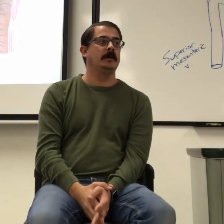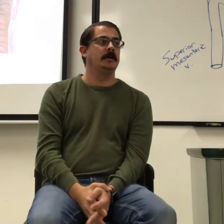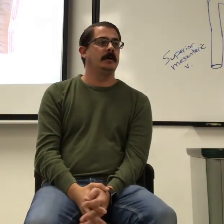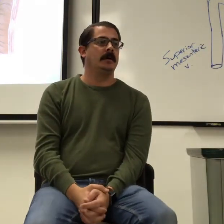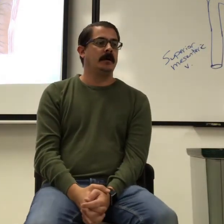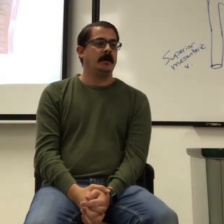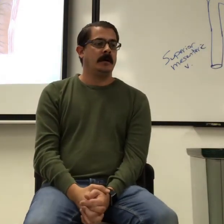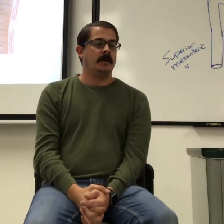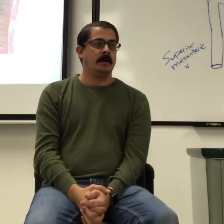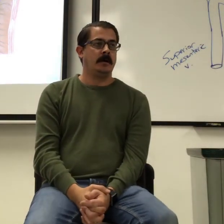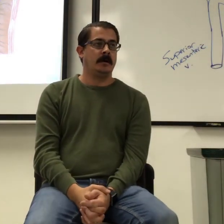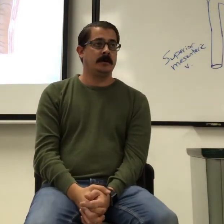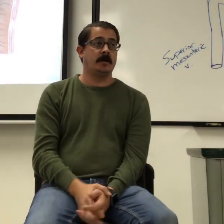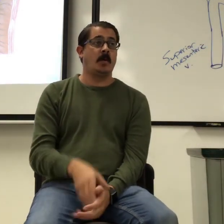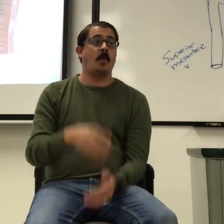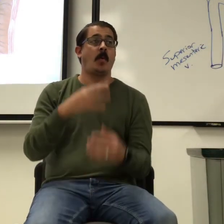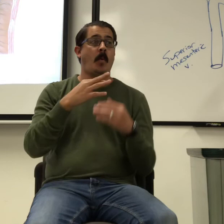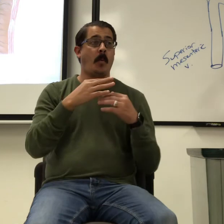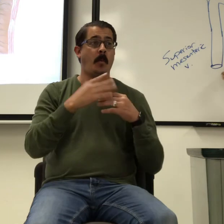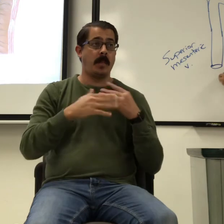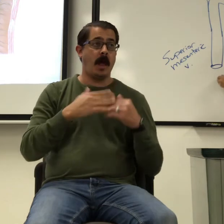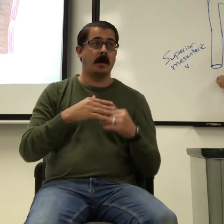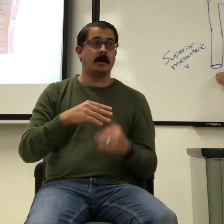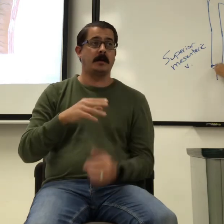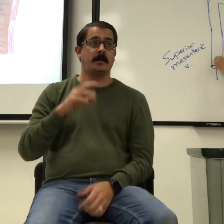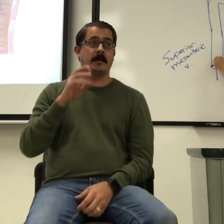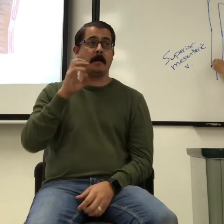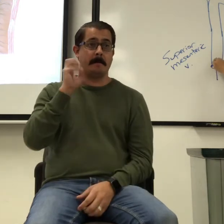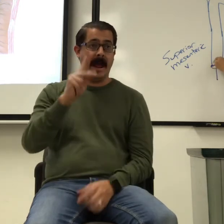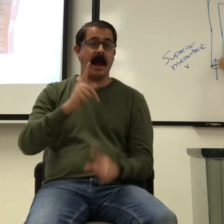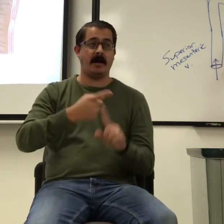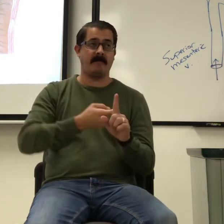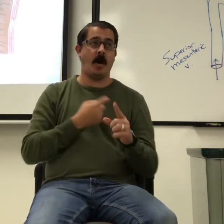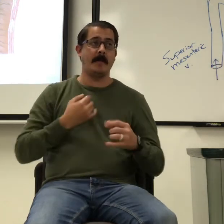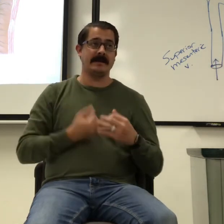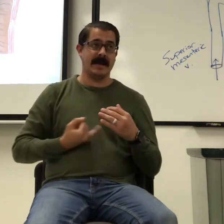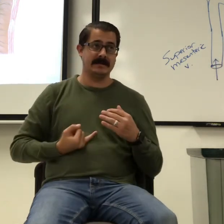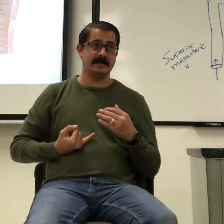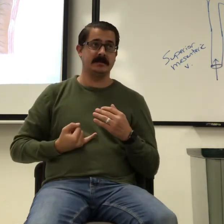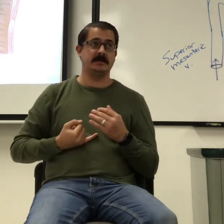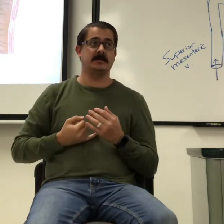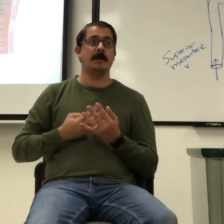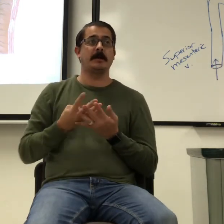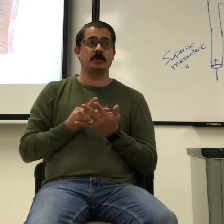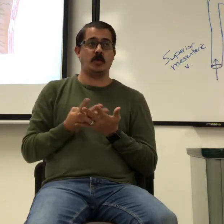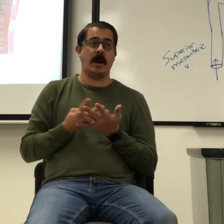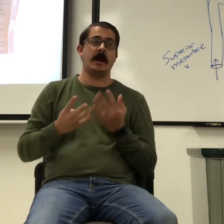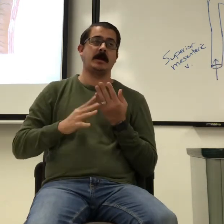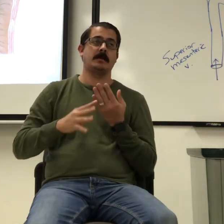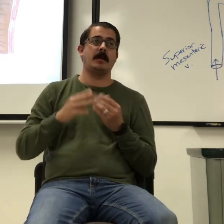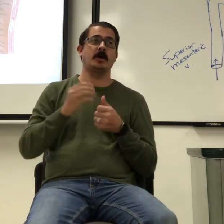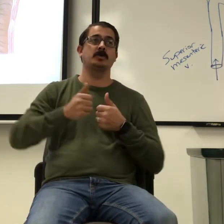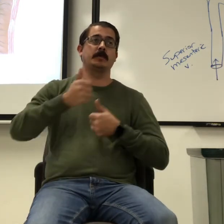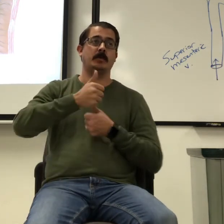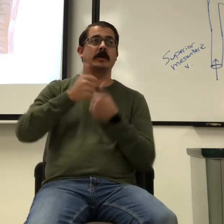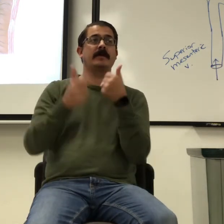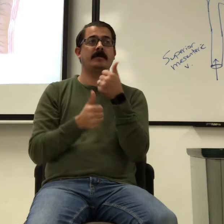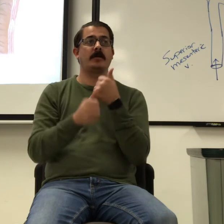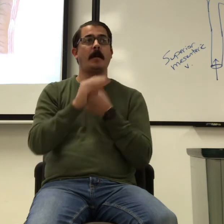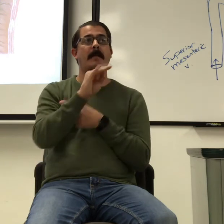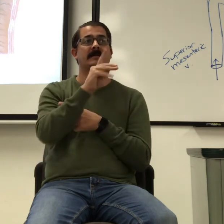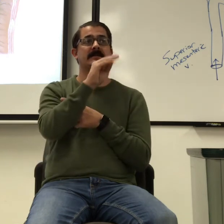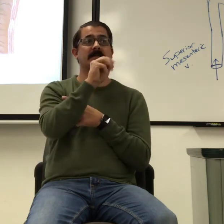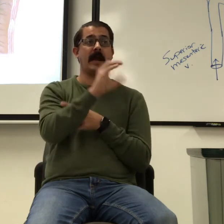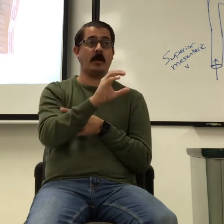Once again, blood returning from the intestines being drained by superior, inferior mesenteric vein, and